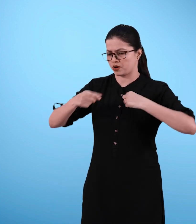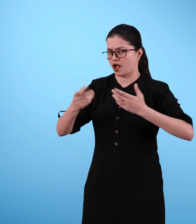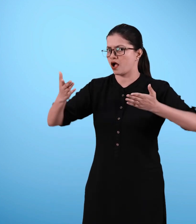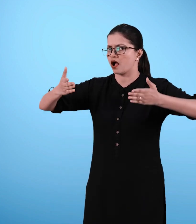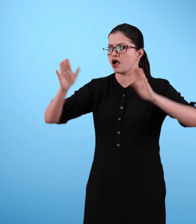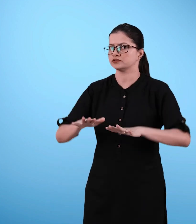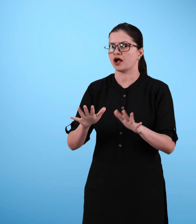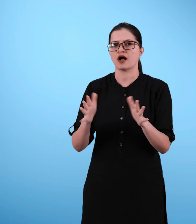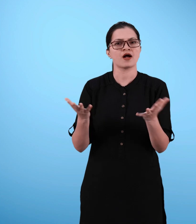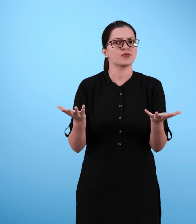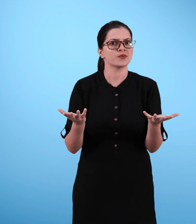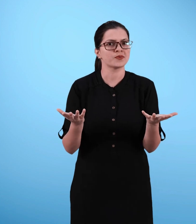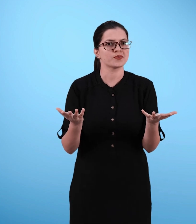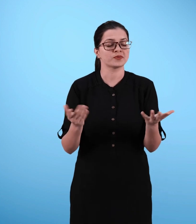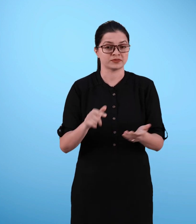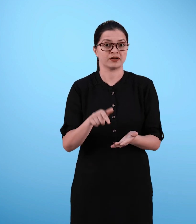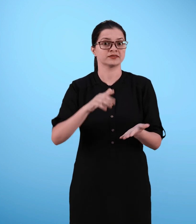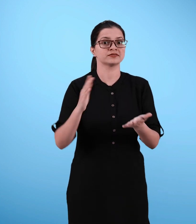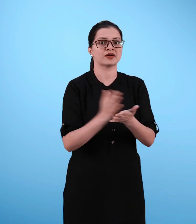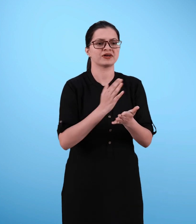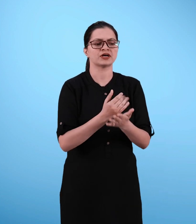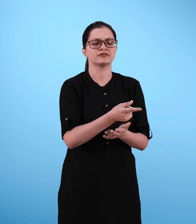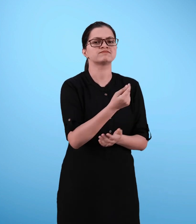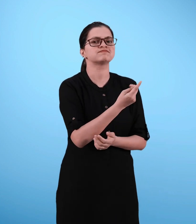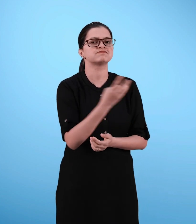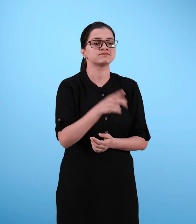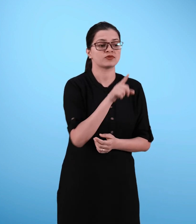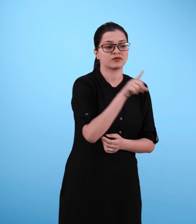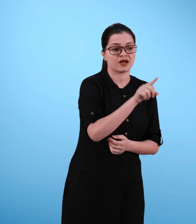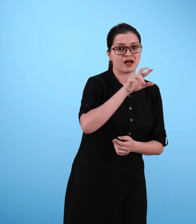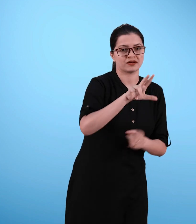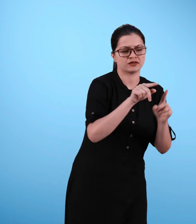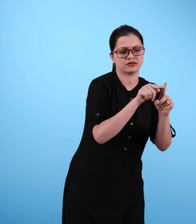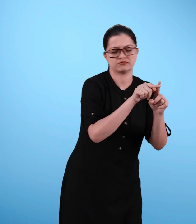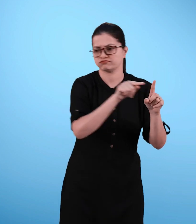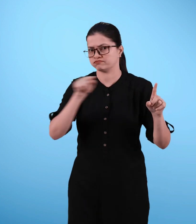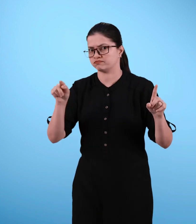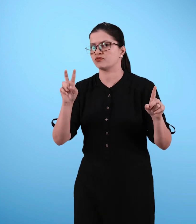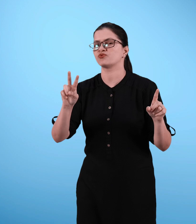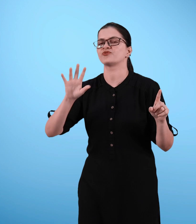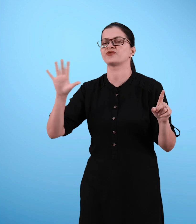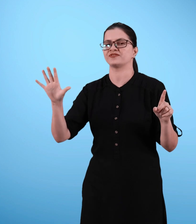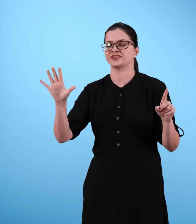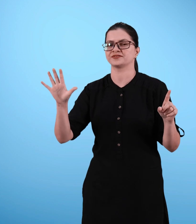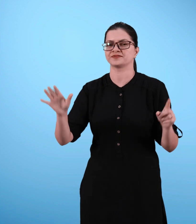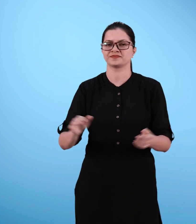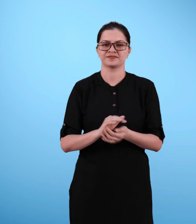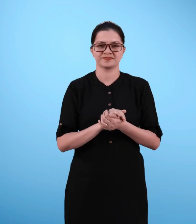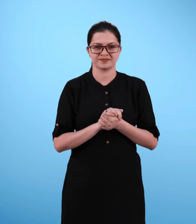to 25. From page Pause. 18 to Page 25.